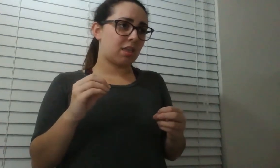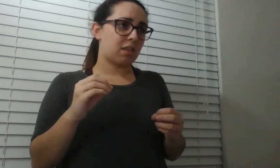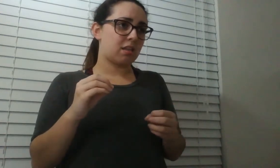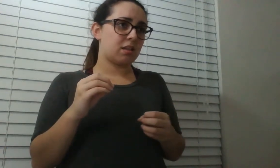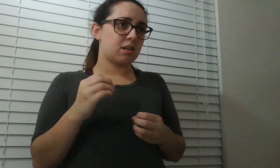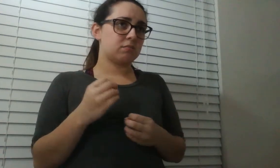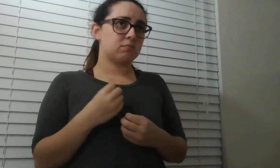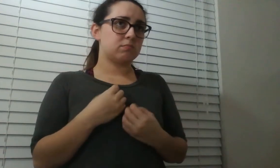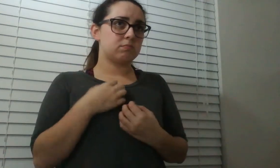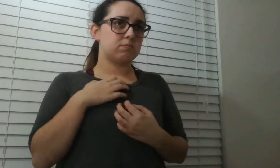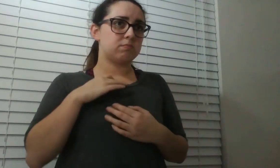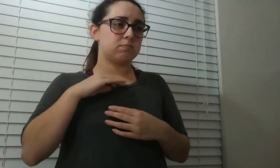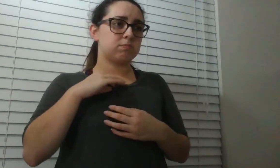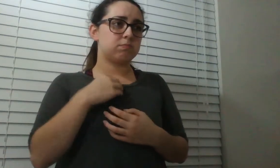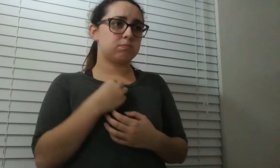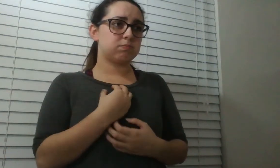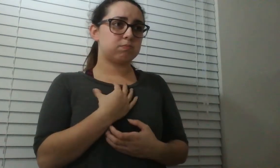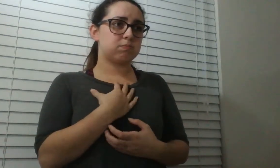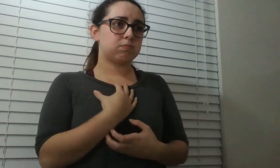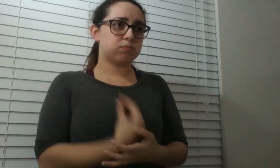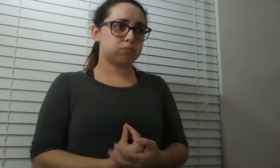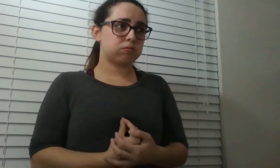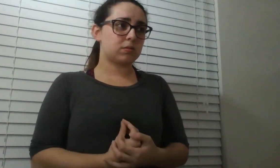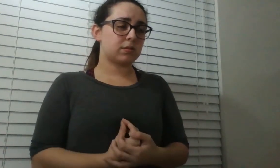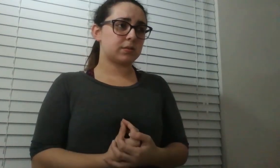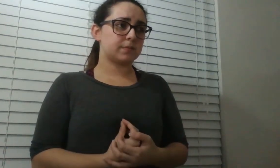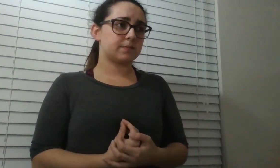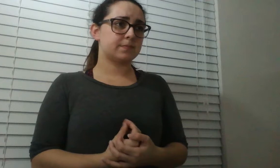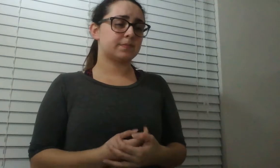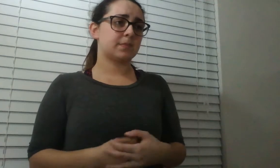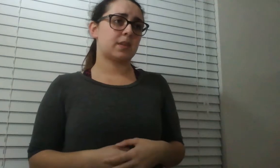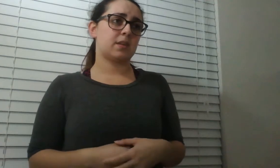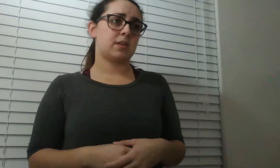little bit muddied for a while.